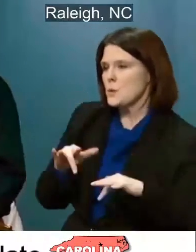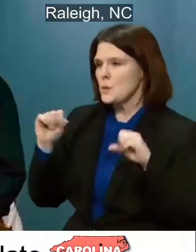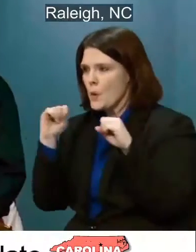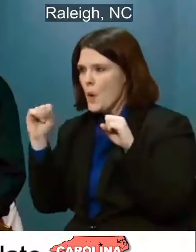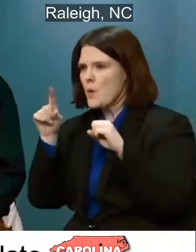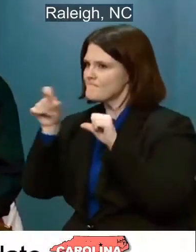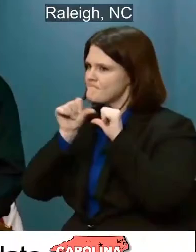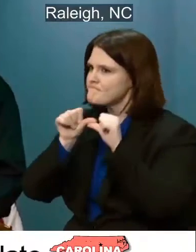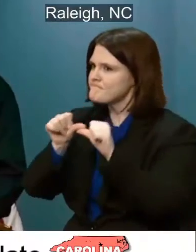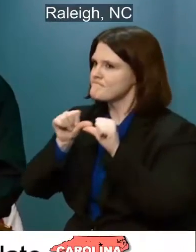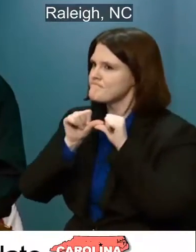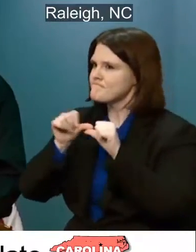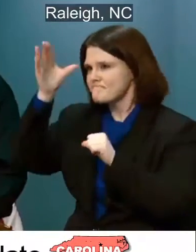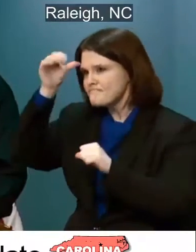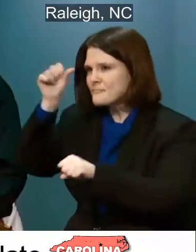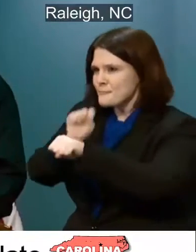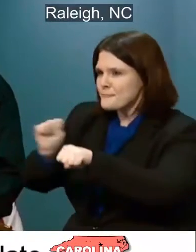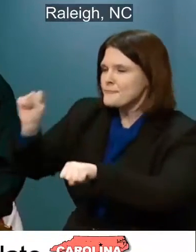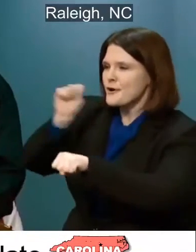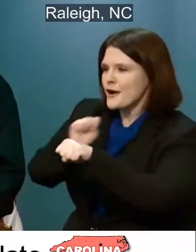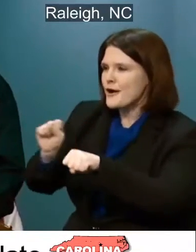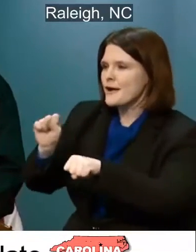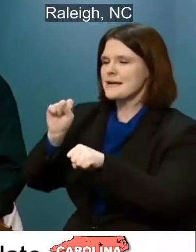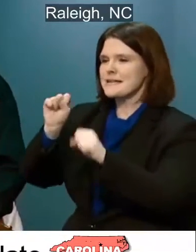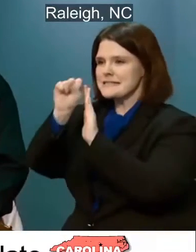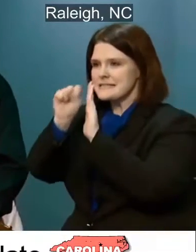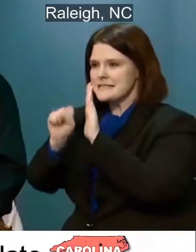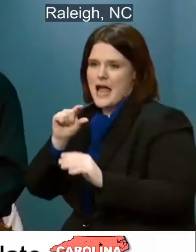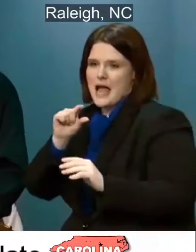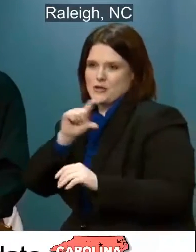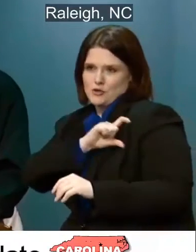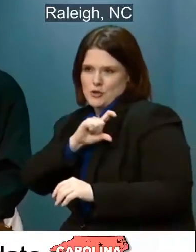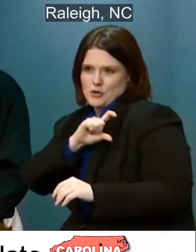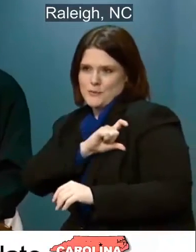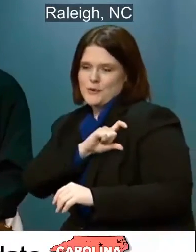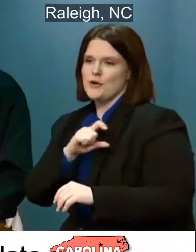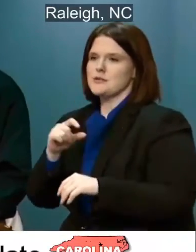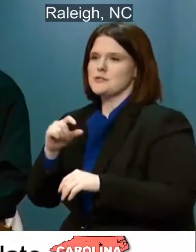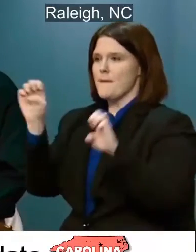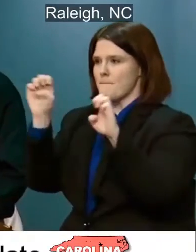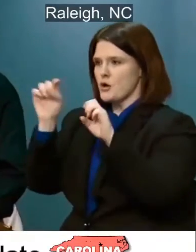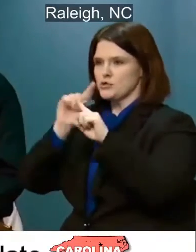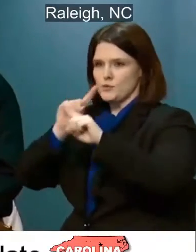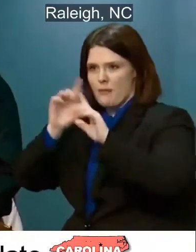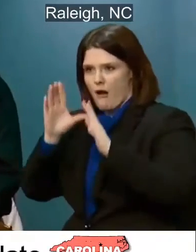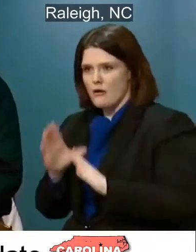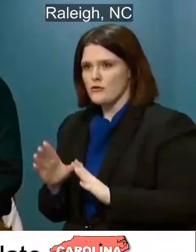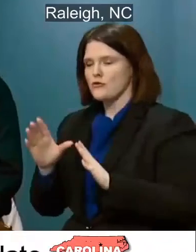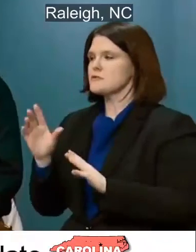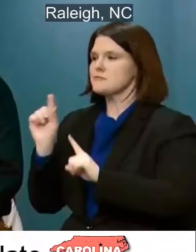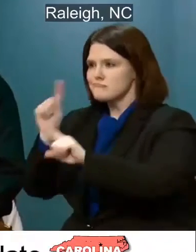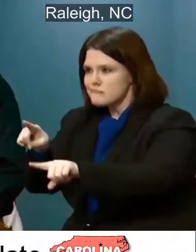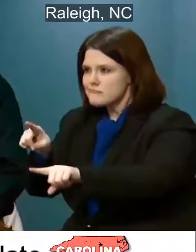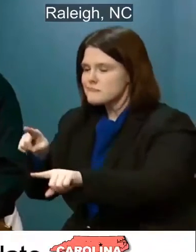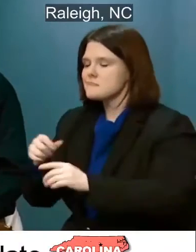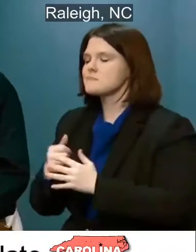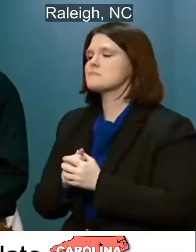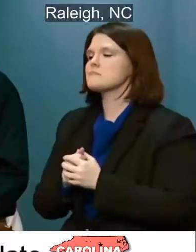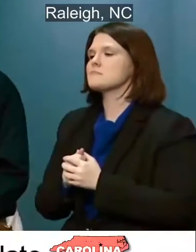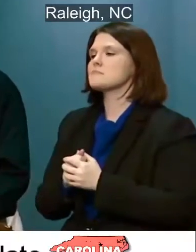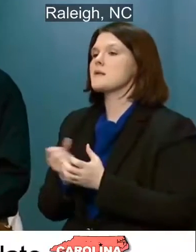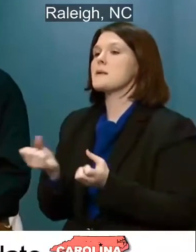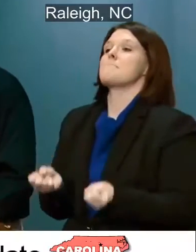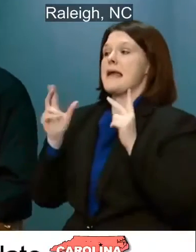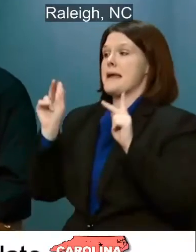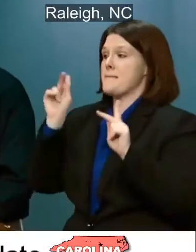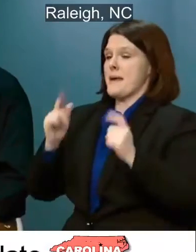jobs. State troopers and first responders do an excellent job out there. While many North Carolinians are